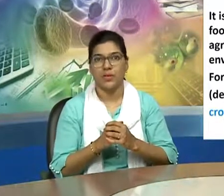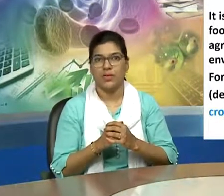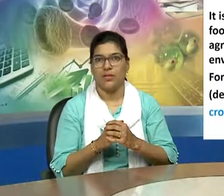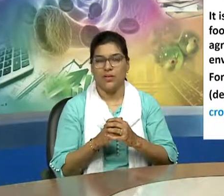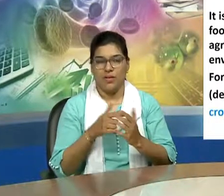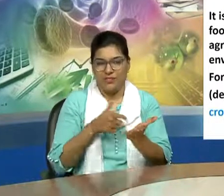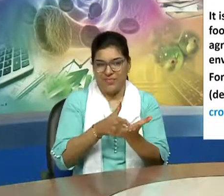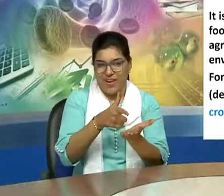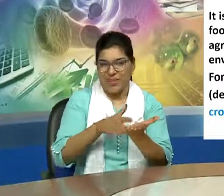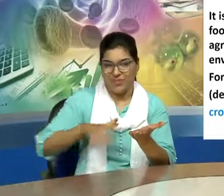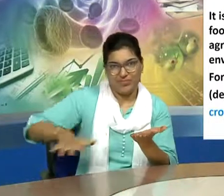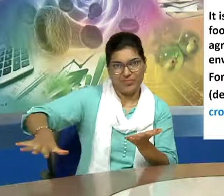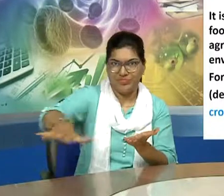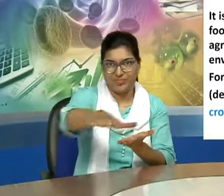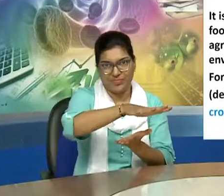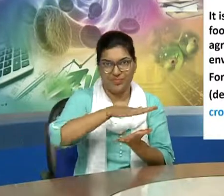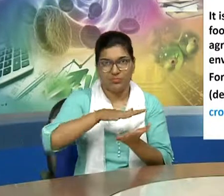Now here we will